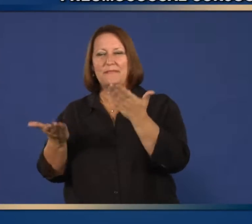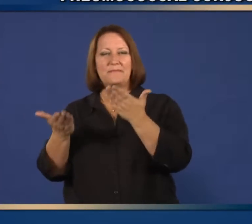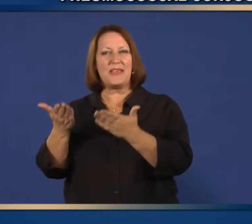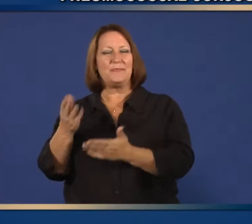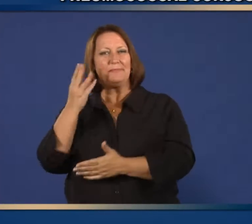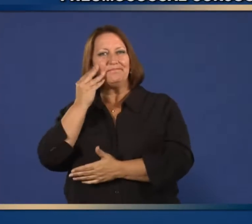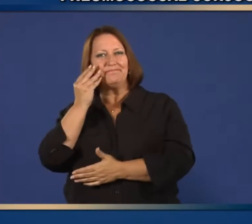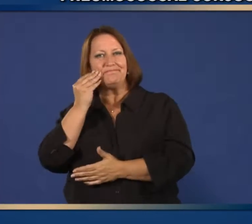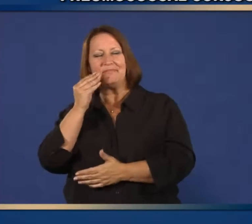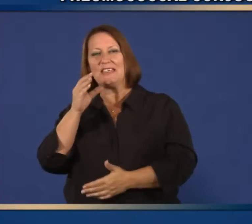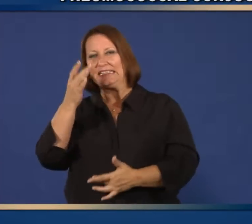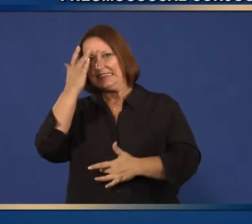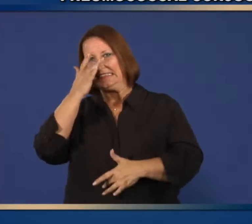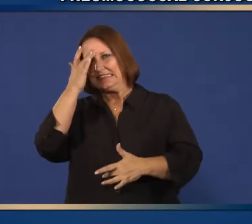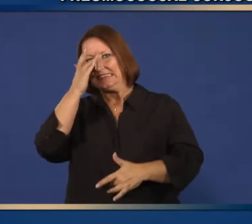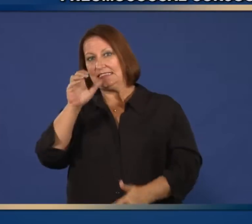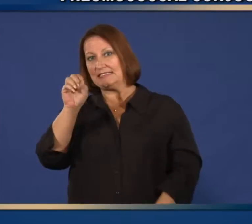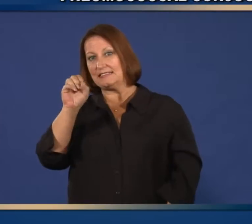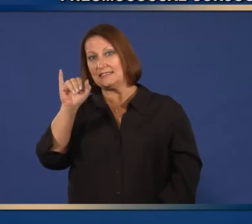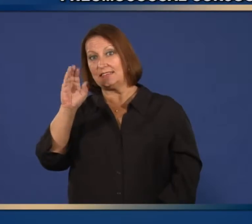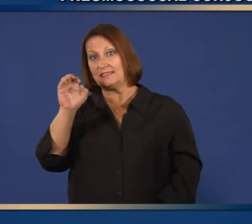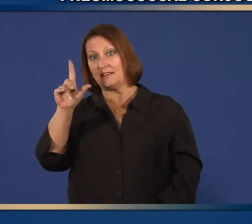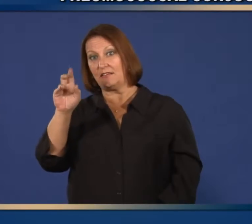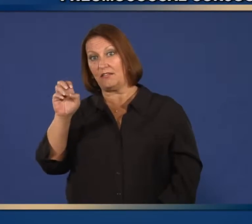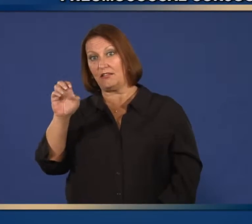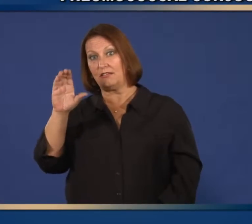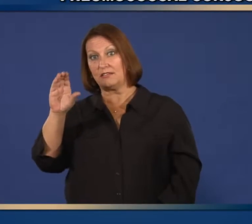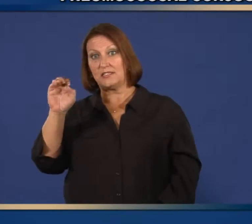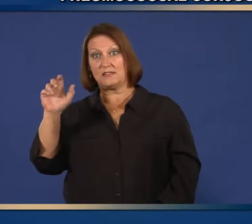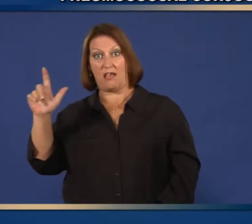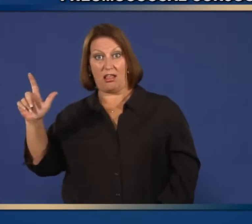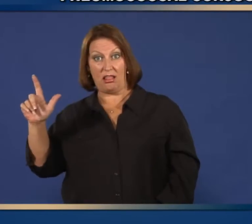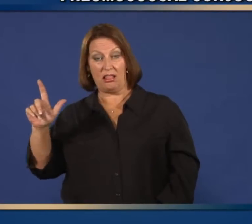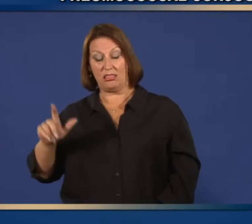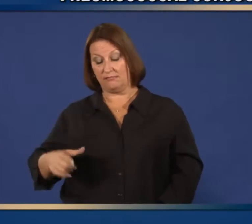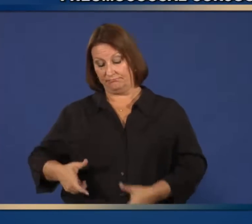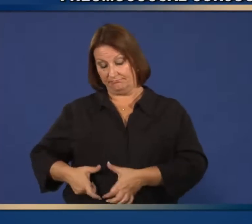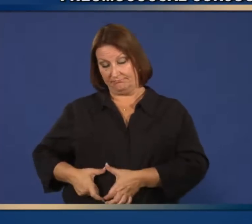a damaged spleen or no spleen,